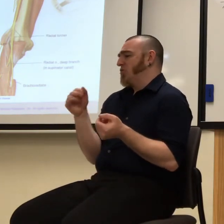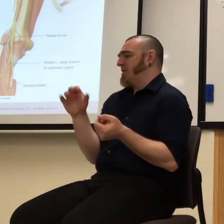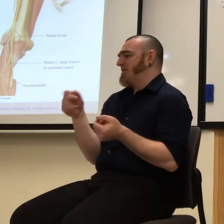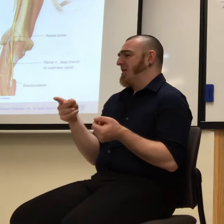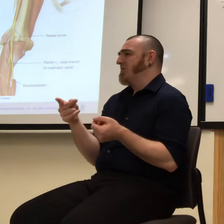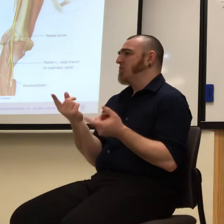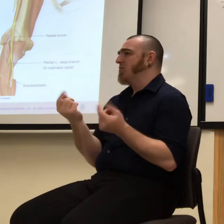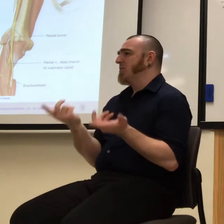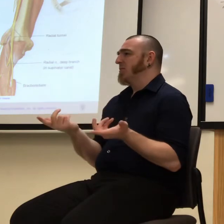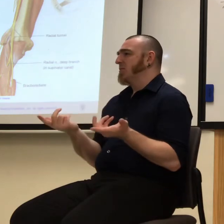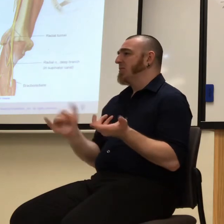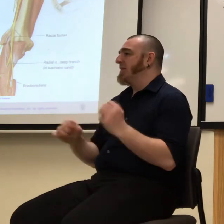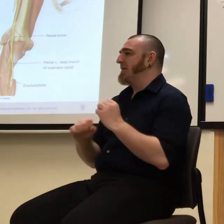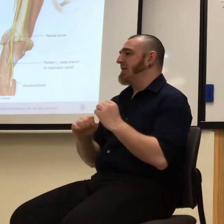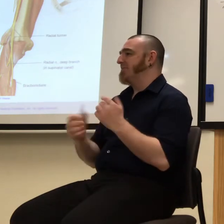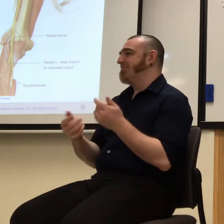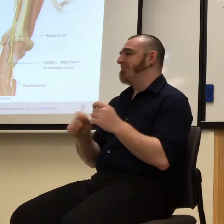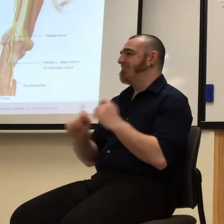Extend what?